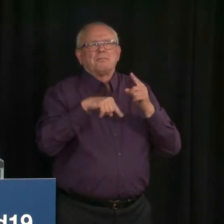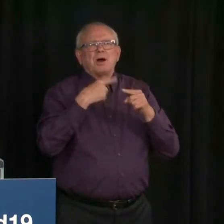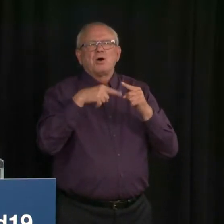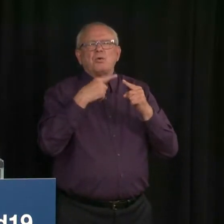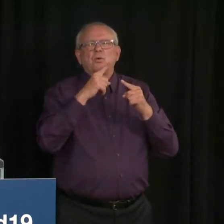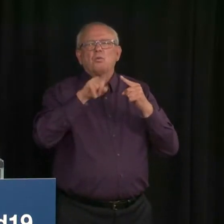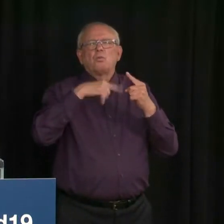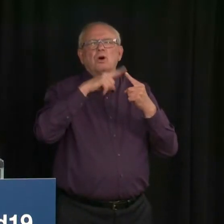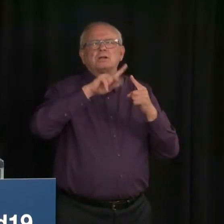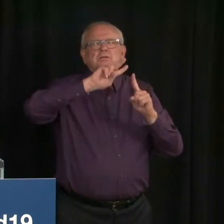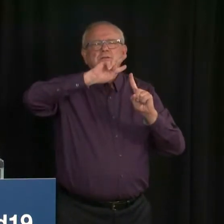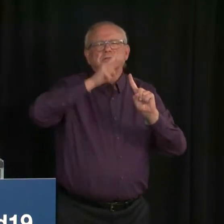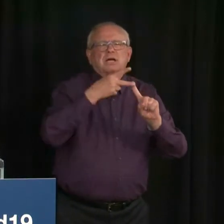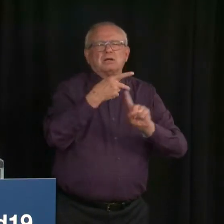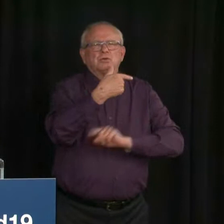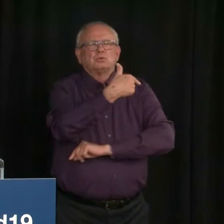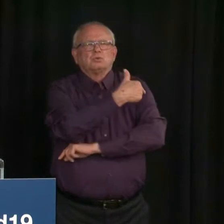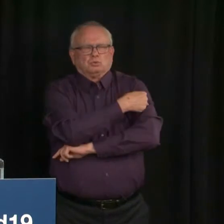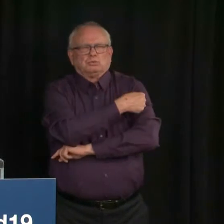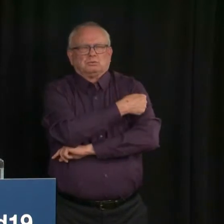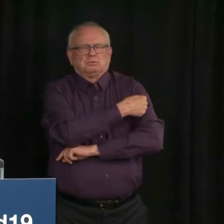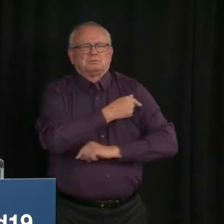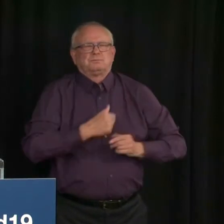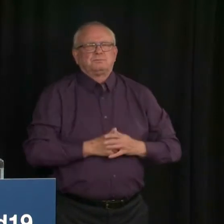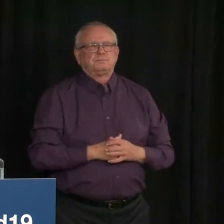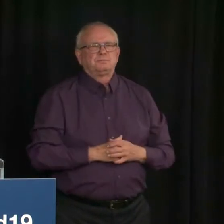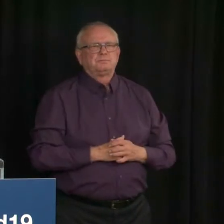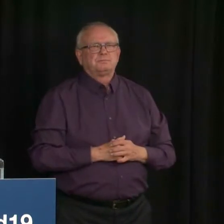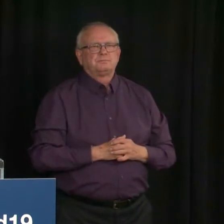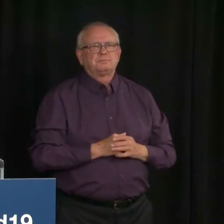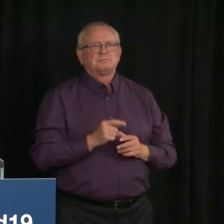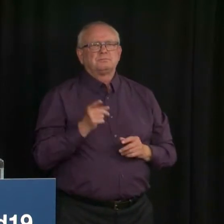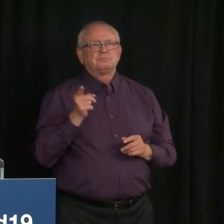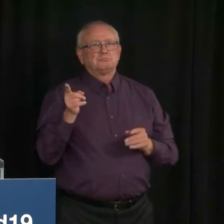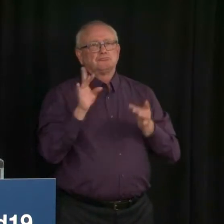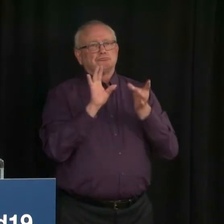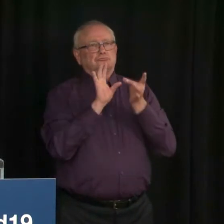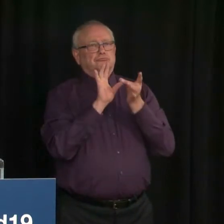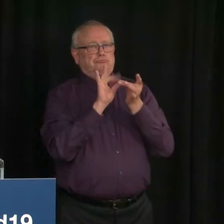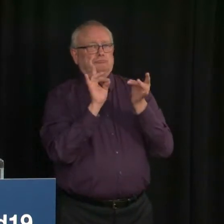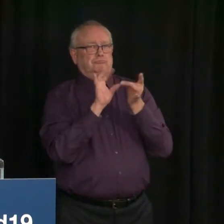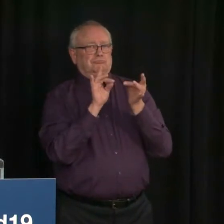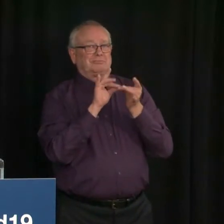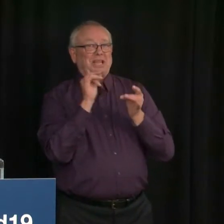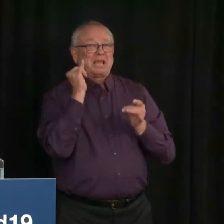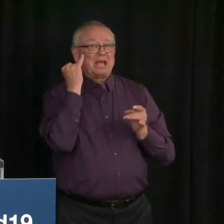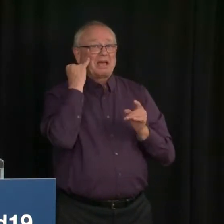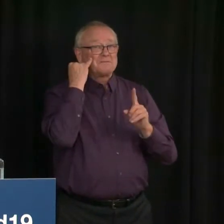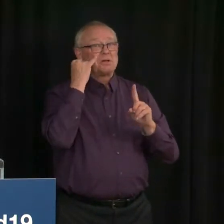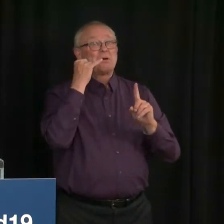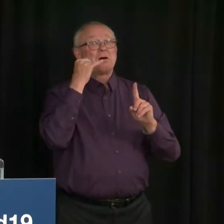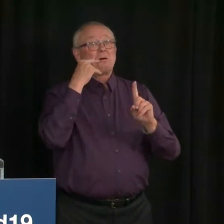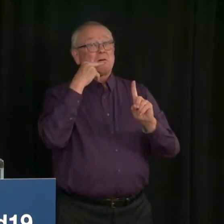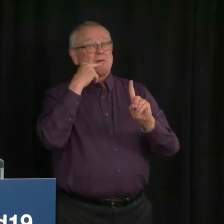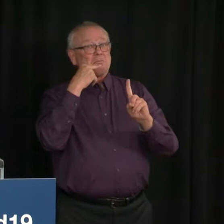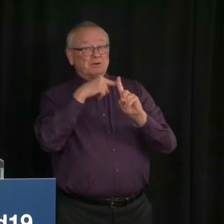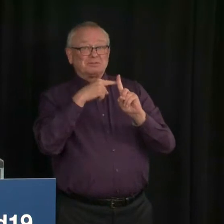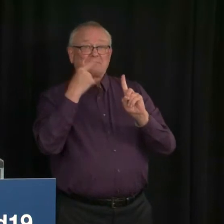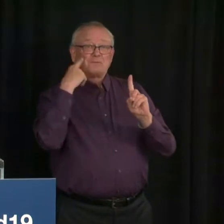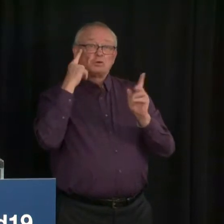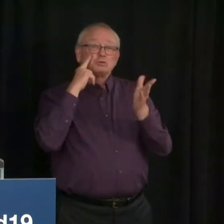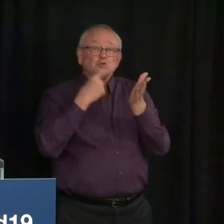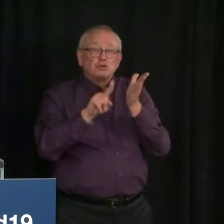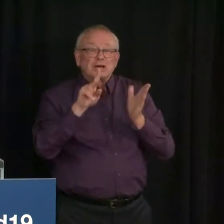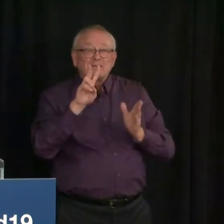that now all positive cases are being screened for variants of concern, and there's been a noticeable jump in the Delta variant. Doctors have said that there